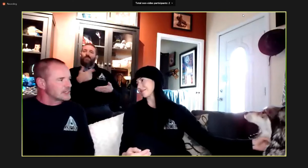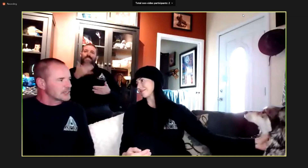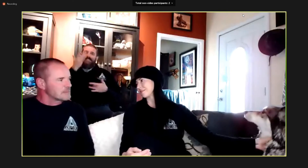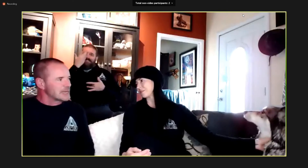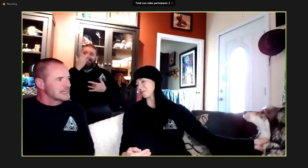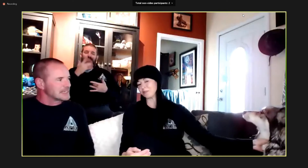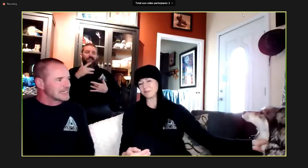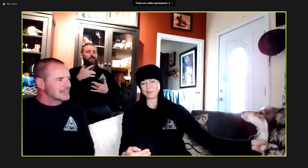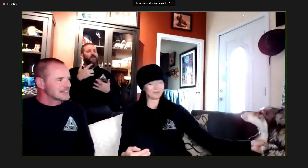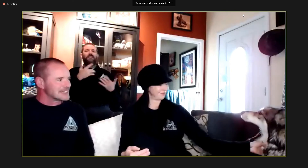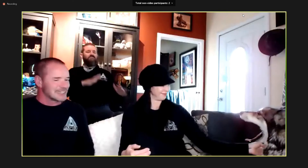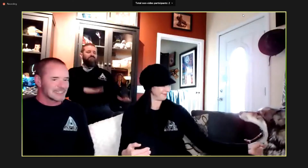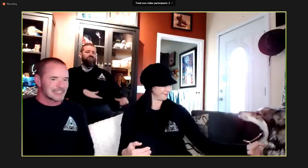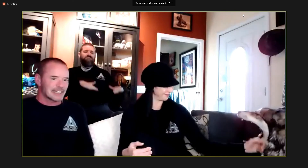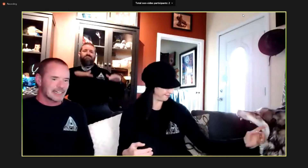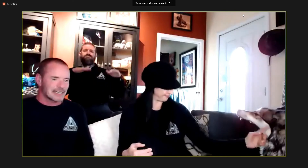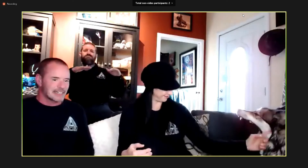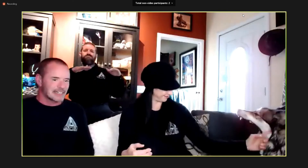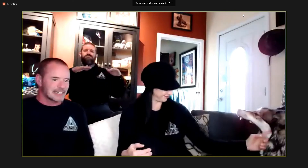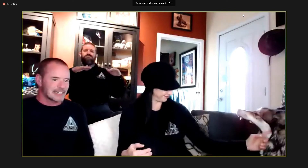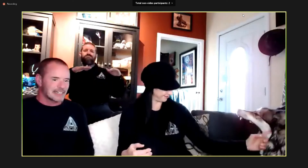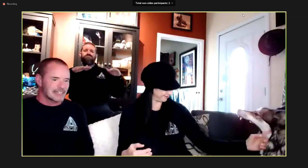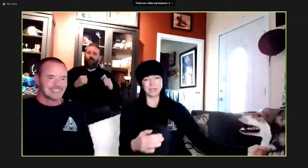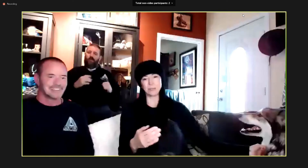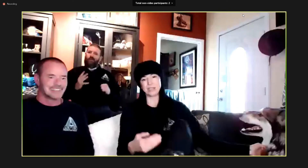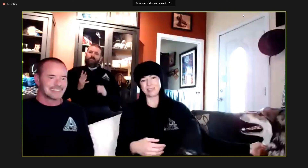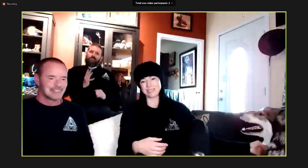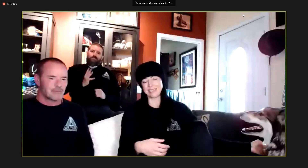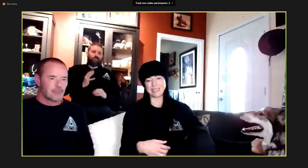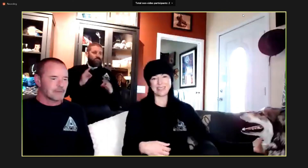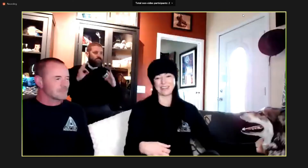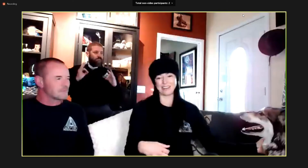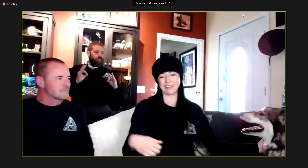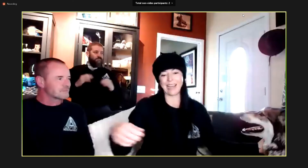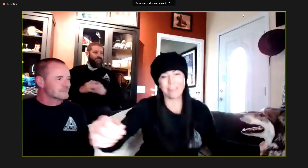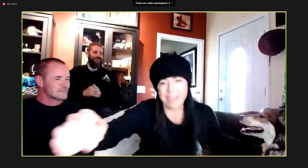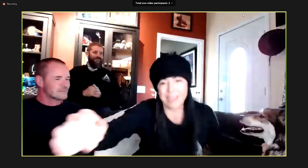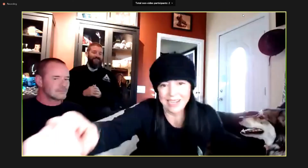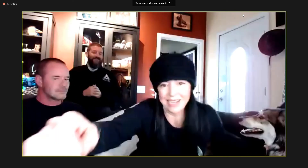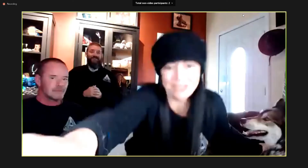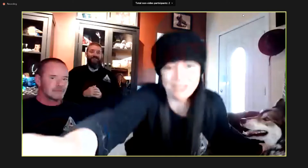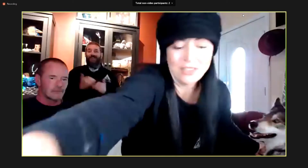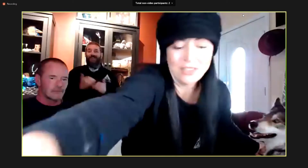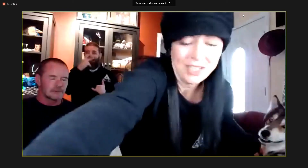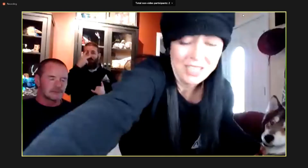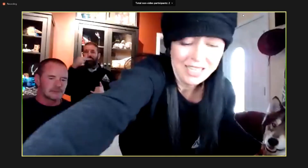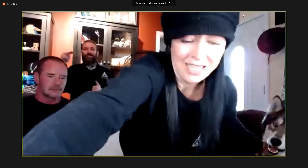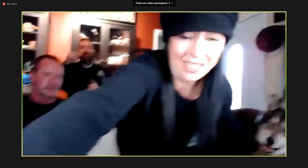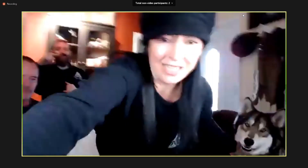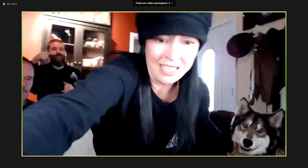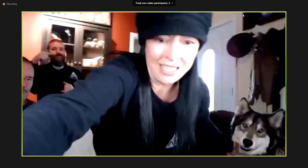fine young men they are today. Look at that guy. But what you're seeing here now, guys, if you don't